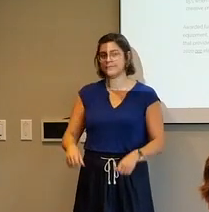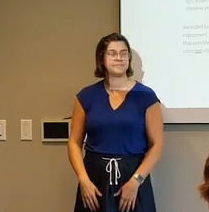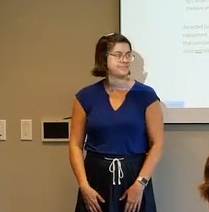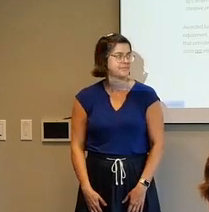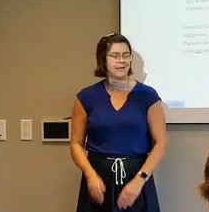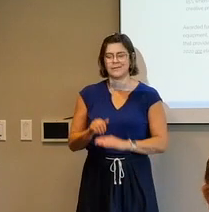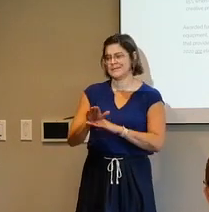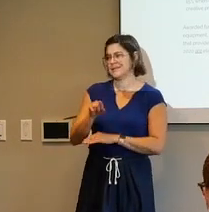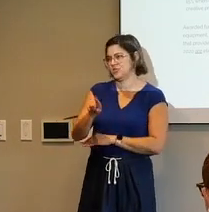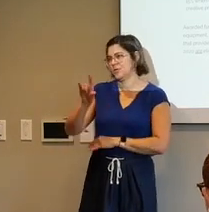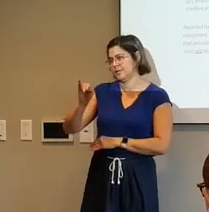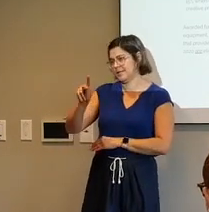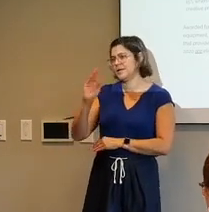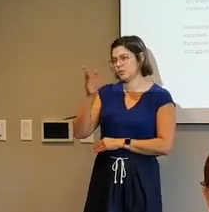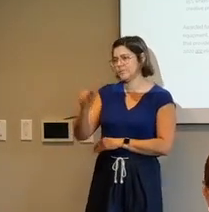send you a link.